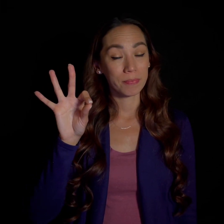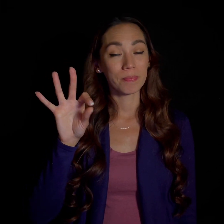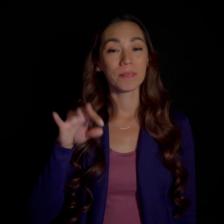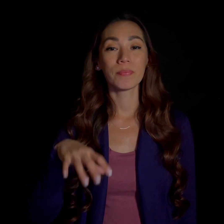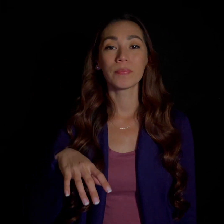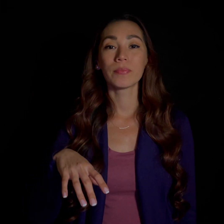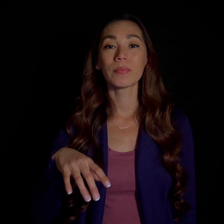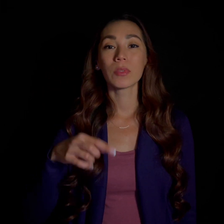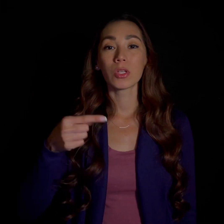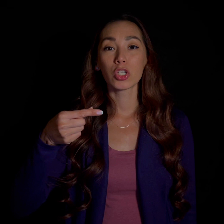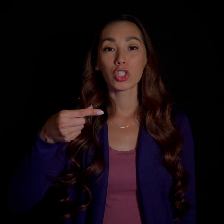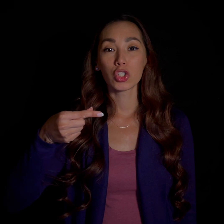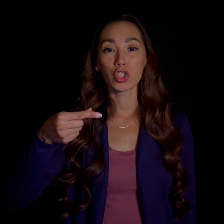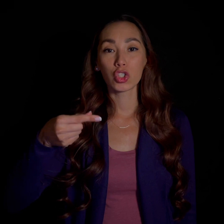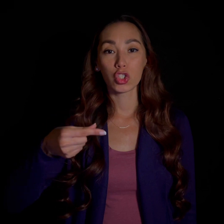F,